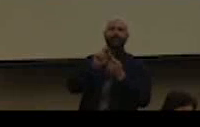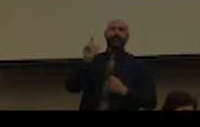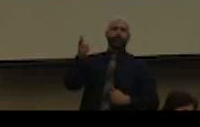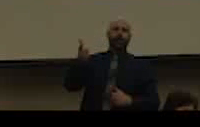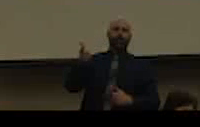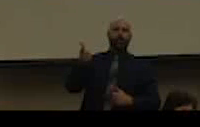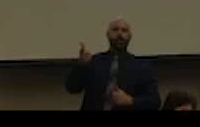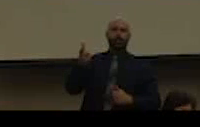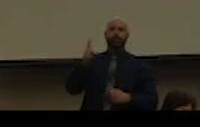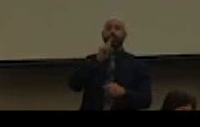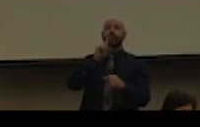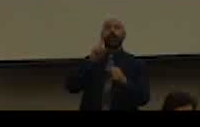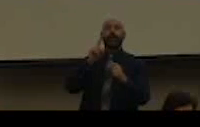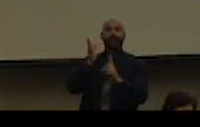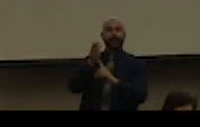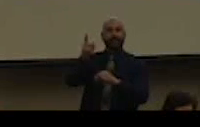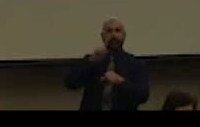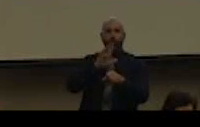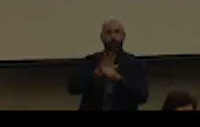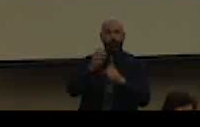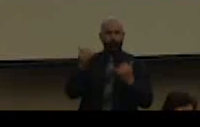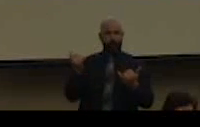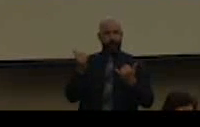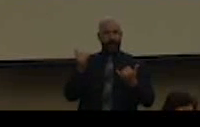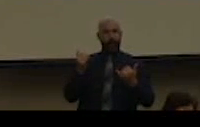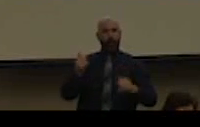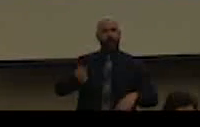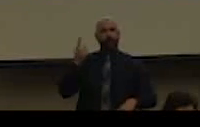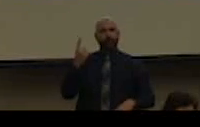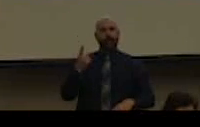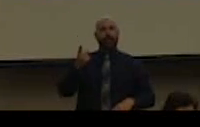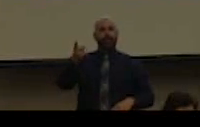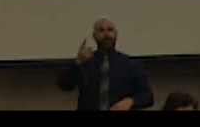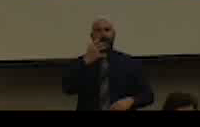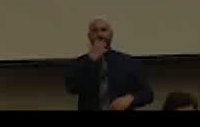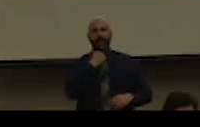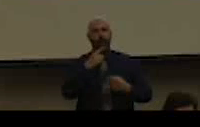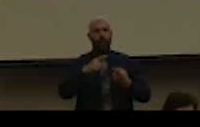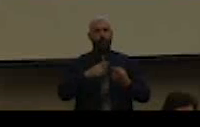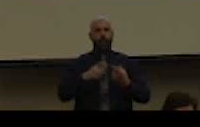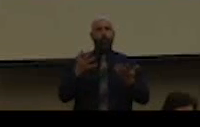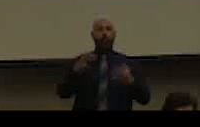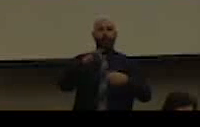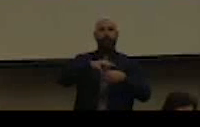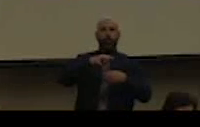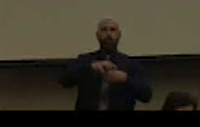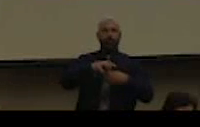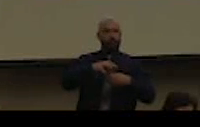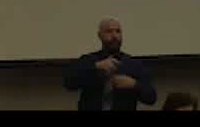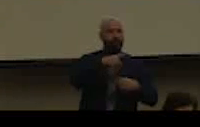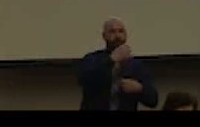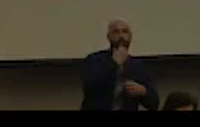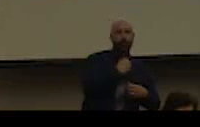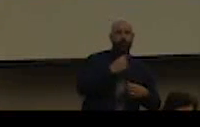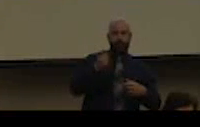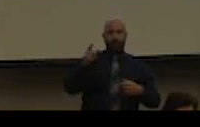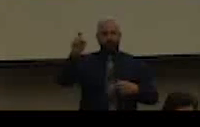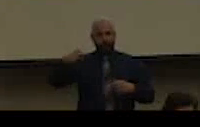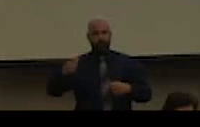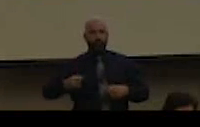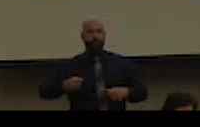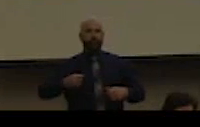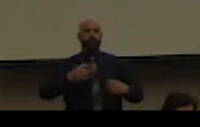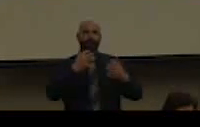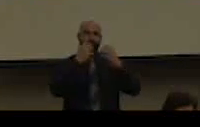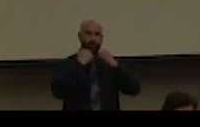get them to commit and understand they care about what the voters care about. We're the voters. We got to let them know. And